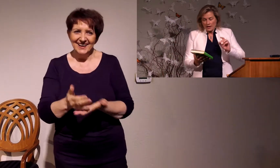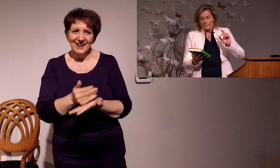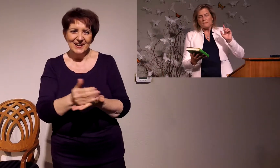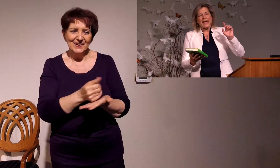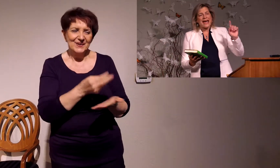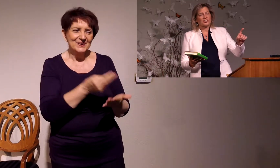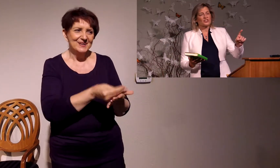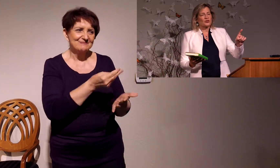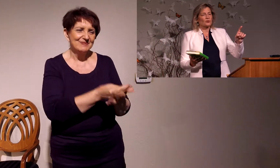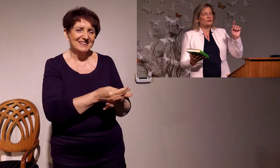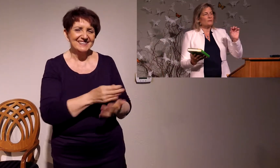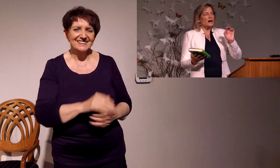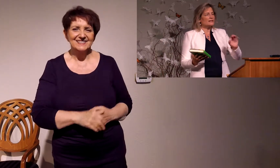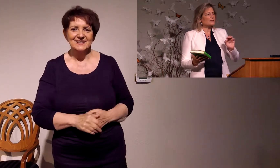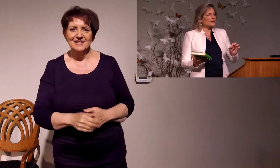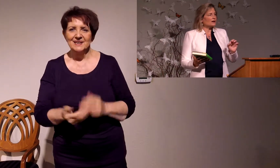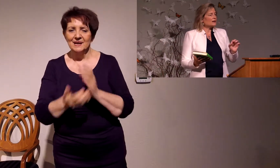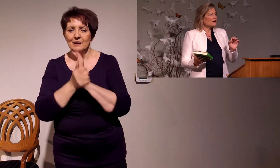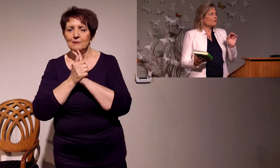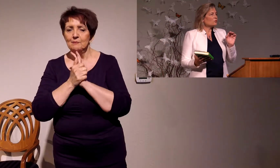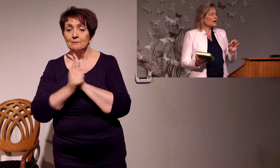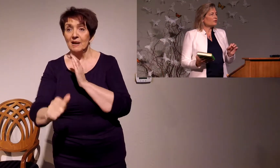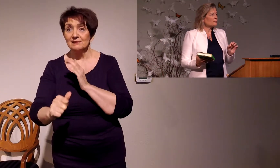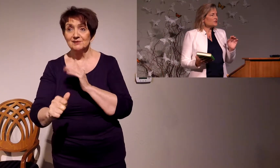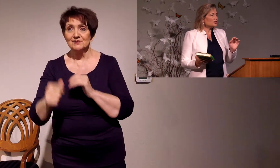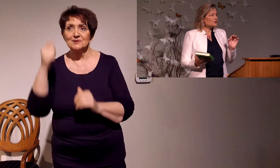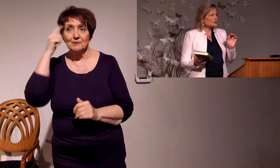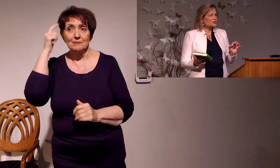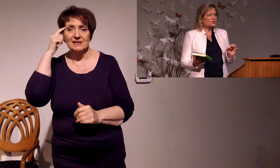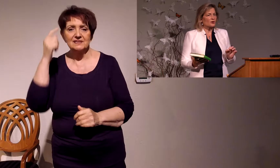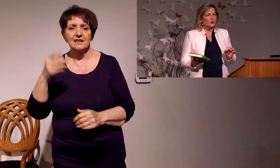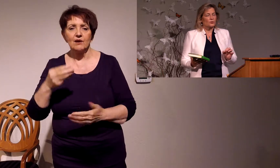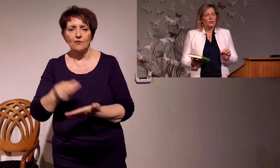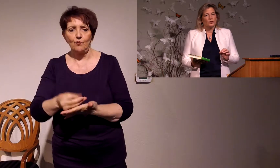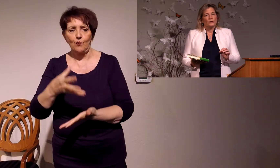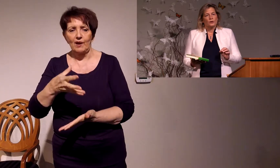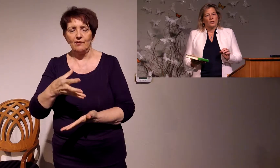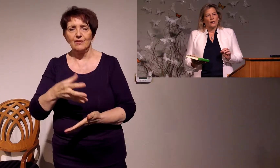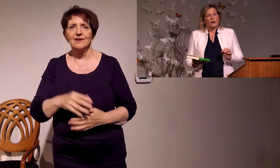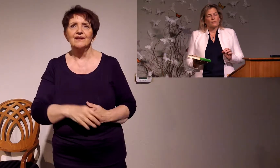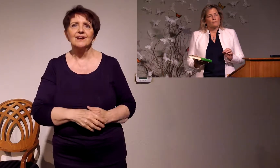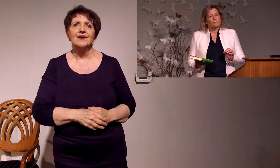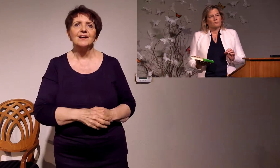Subtitle, Master the Mindset of Wealth by Jen Sincero.